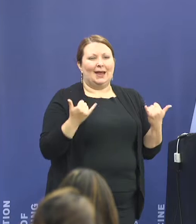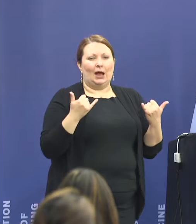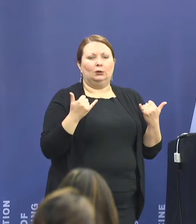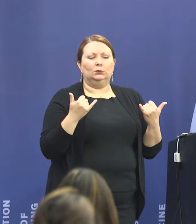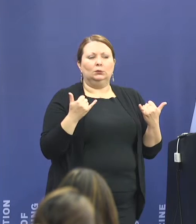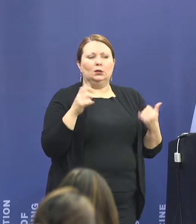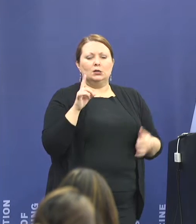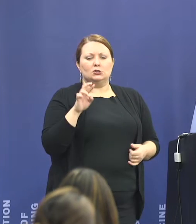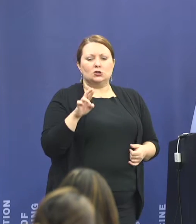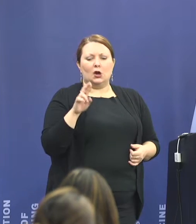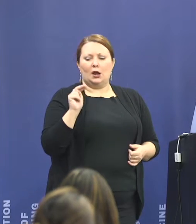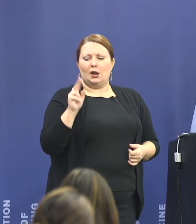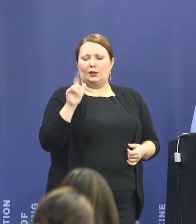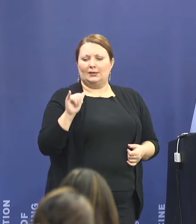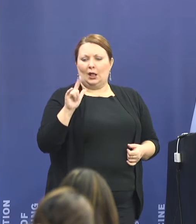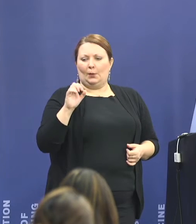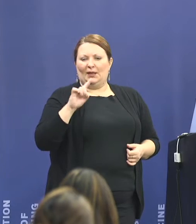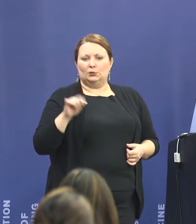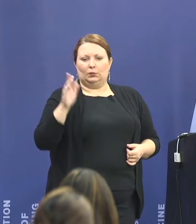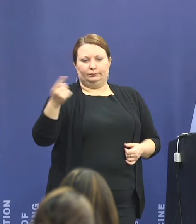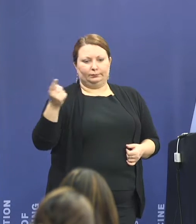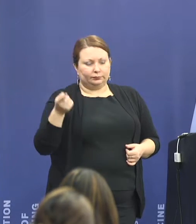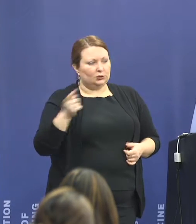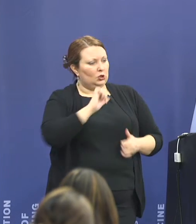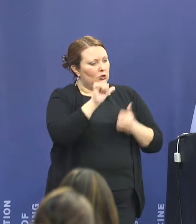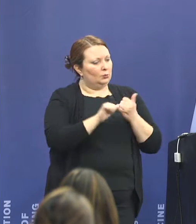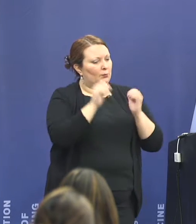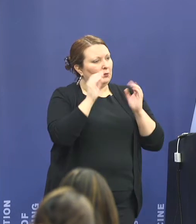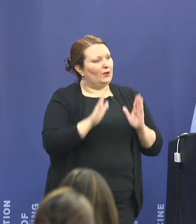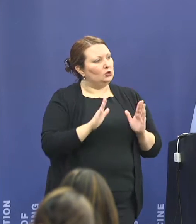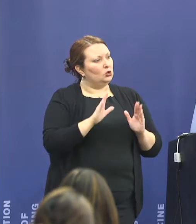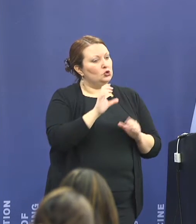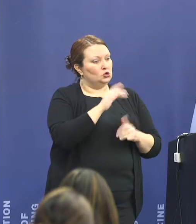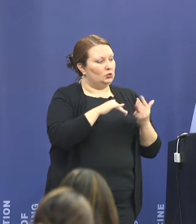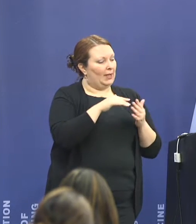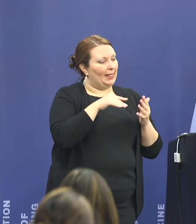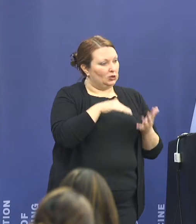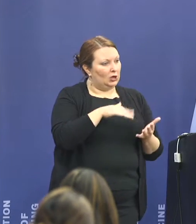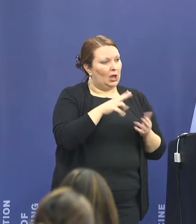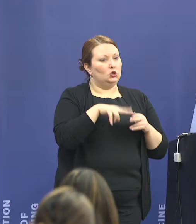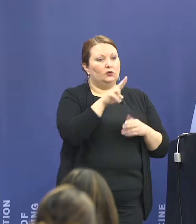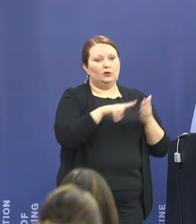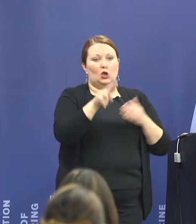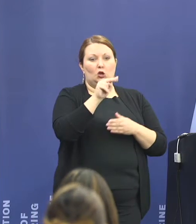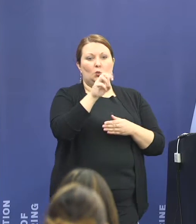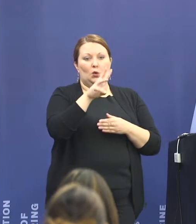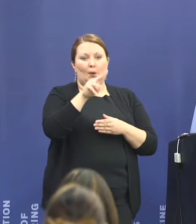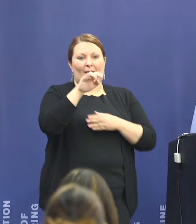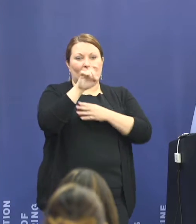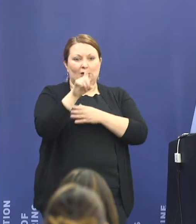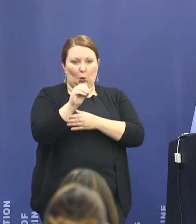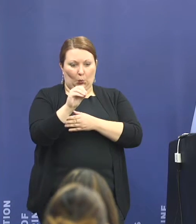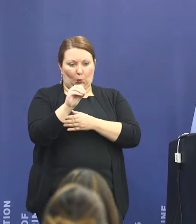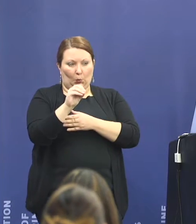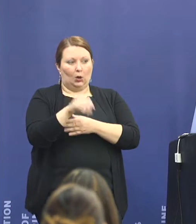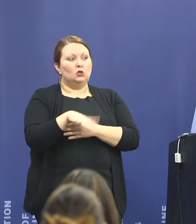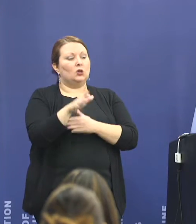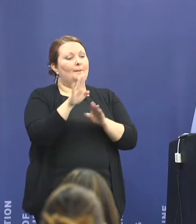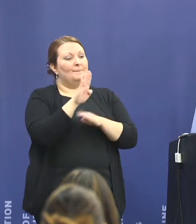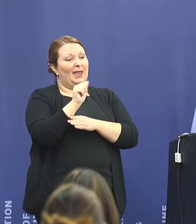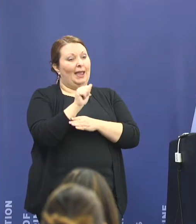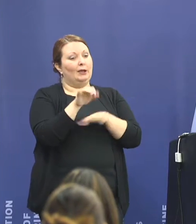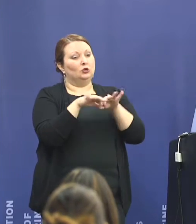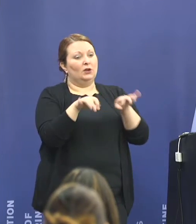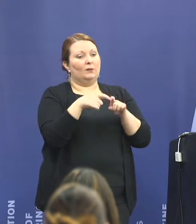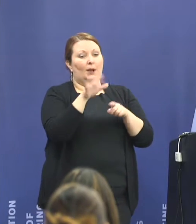Lopez. Nancy Lopez is an associate professor of sociology at the University of New Mexico. She received her bachelor's degree